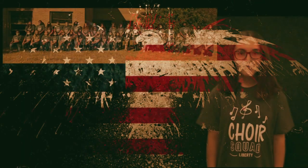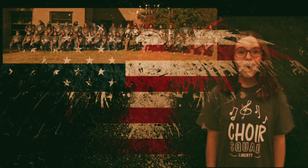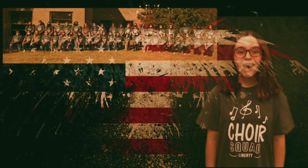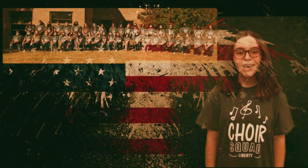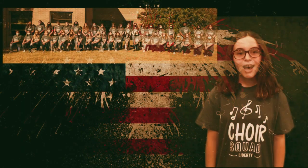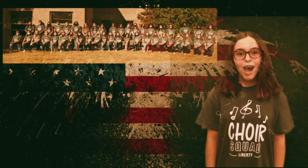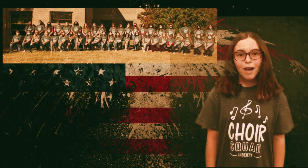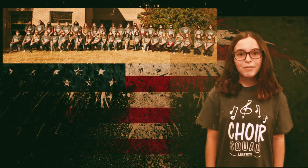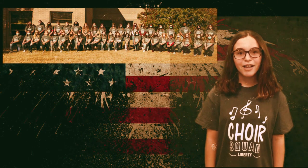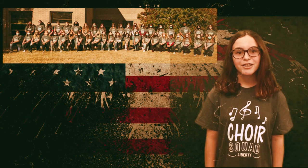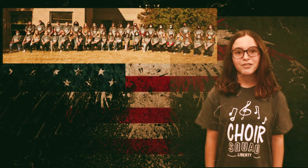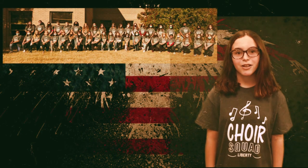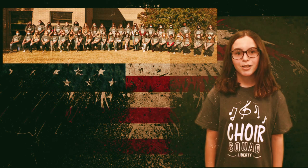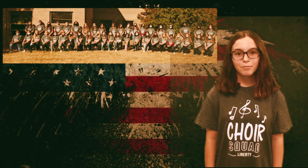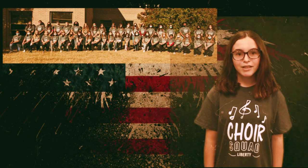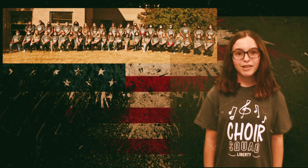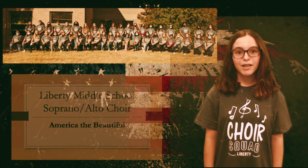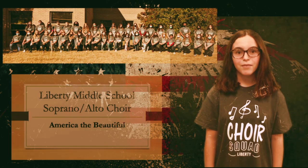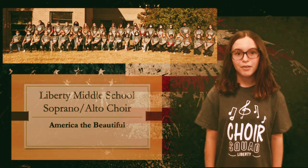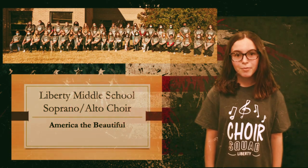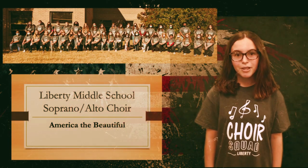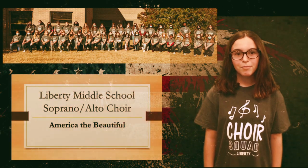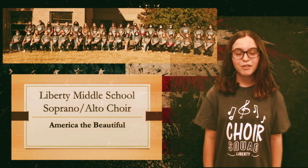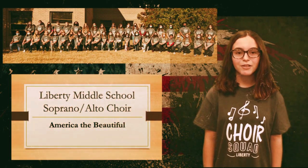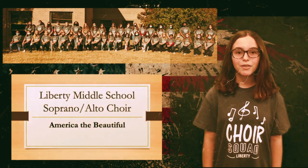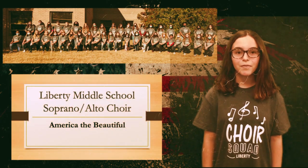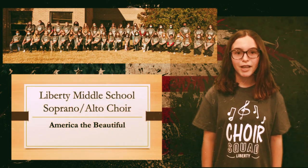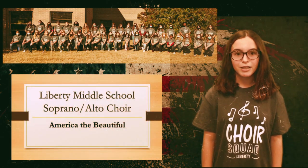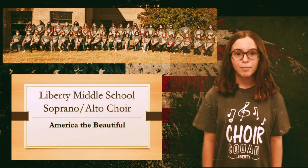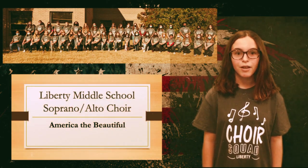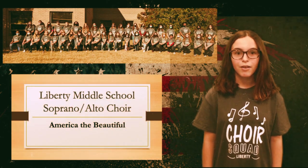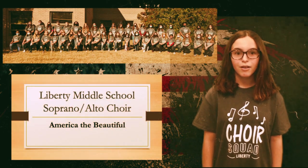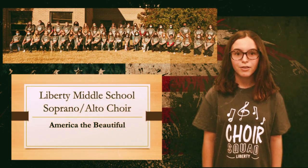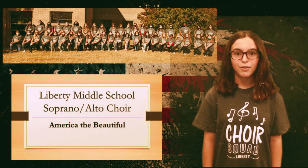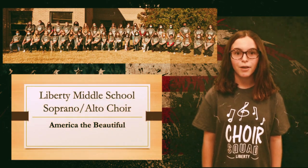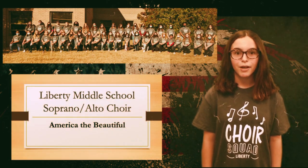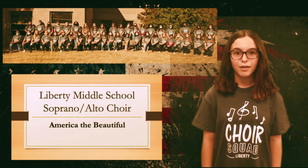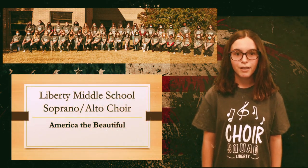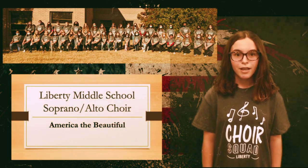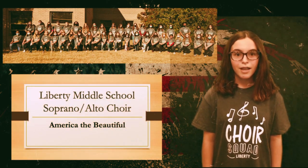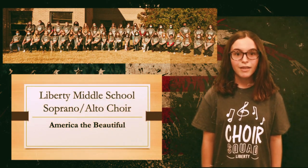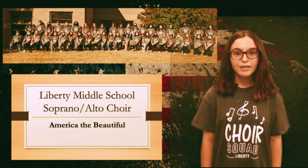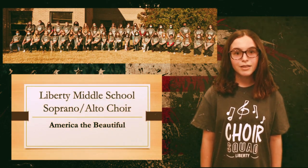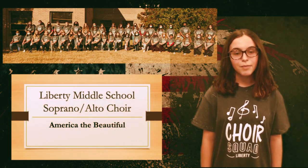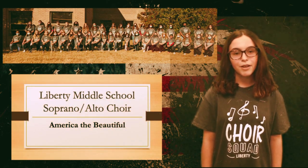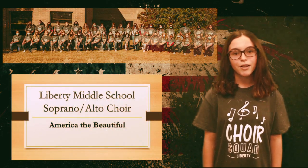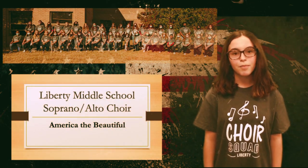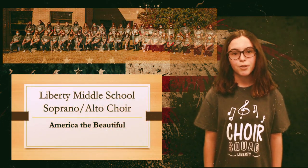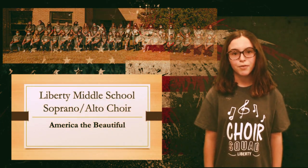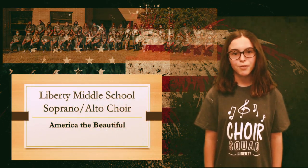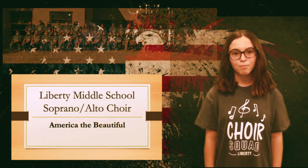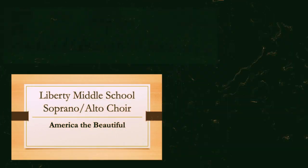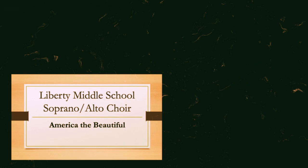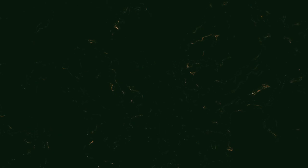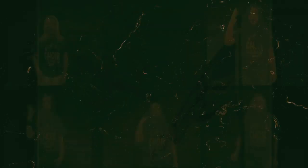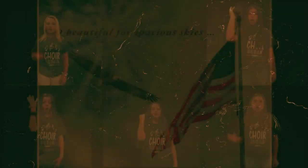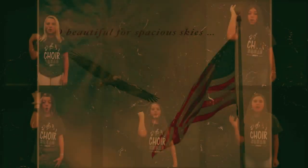home. Hi, I'm Natalie Strong, president of the Liberty Middle School Advanced Soprano Alto Choir, and this is America the Beautiful.